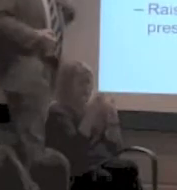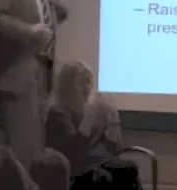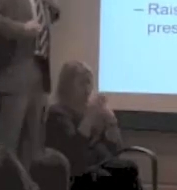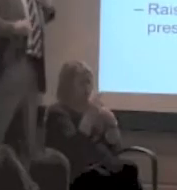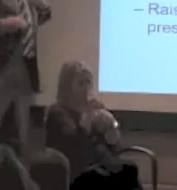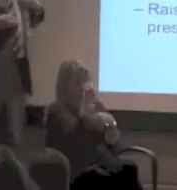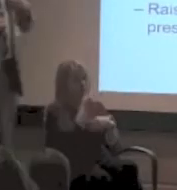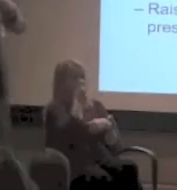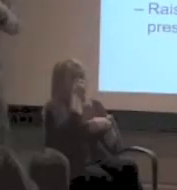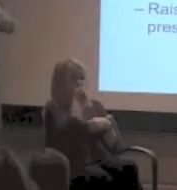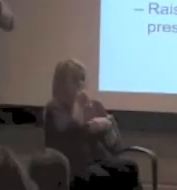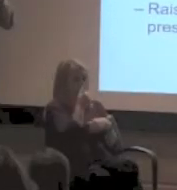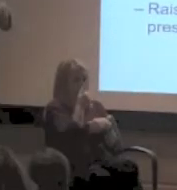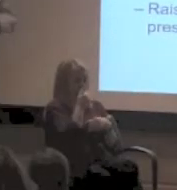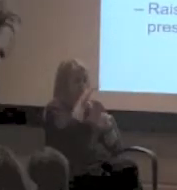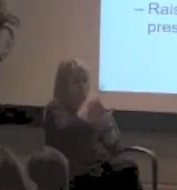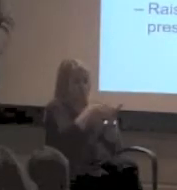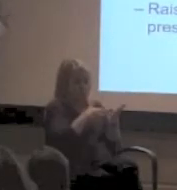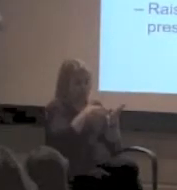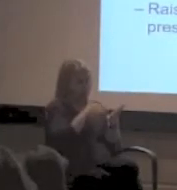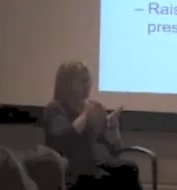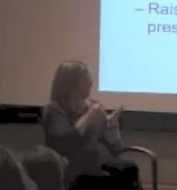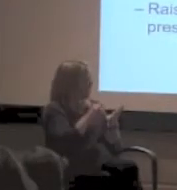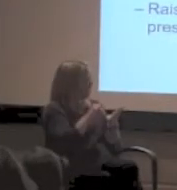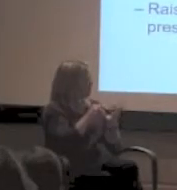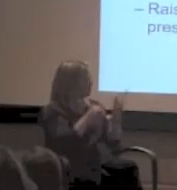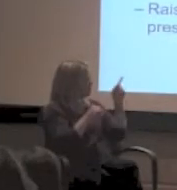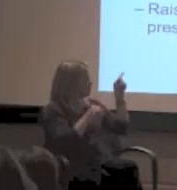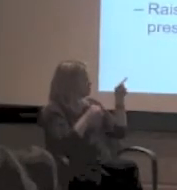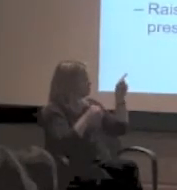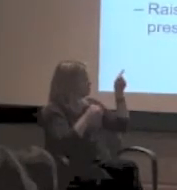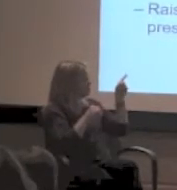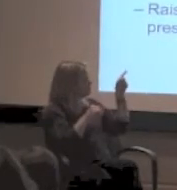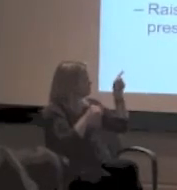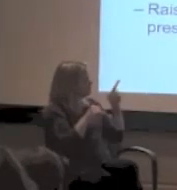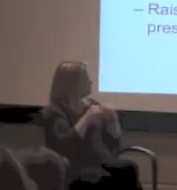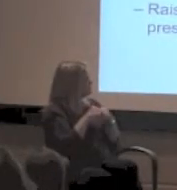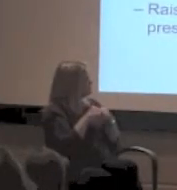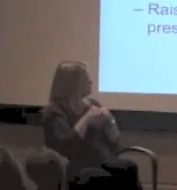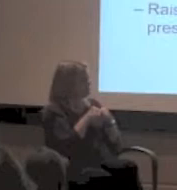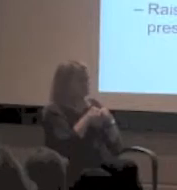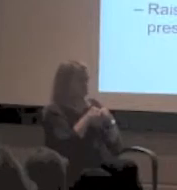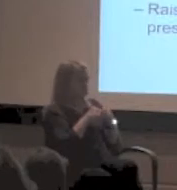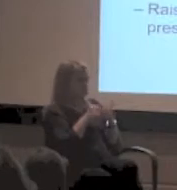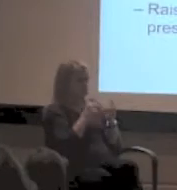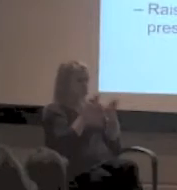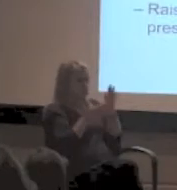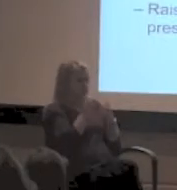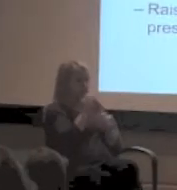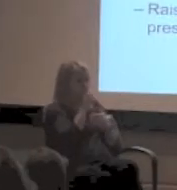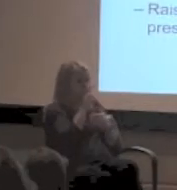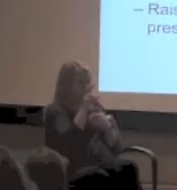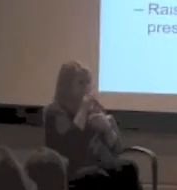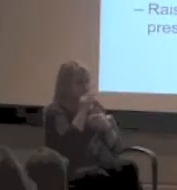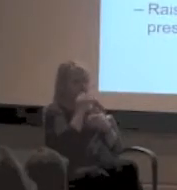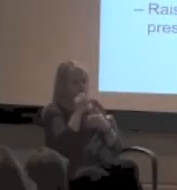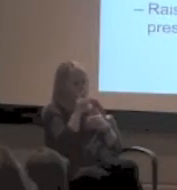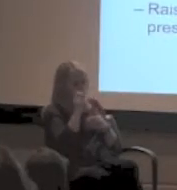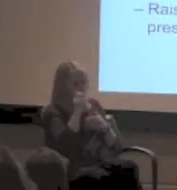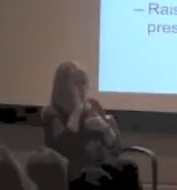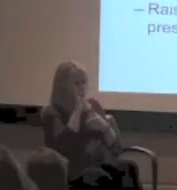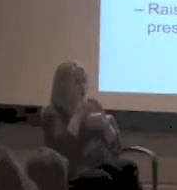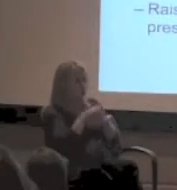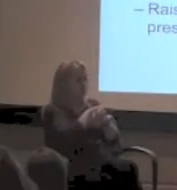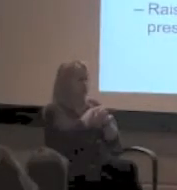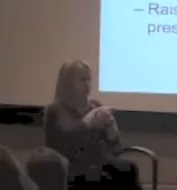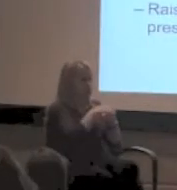thinnest pipe is, that clog of hair and plumbing, or here scar tissue closes that